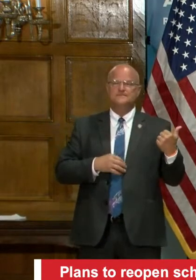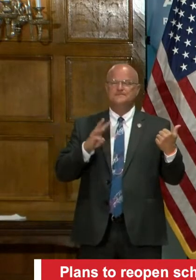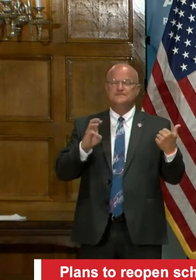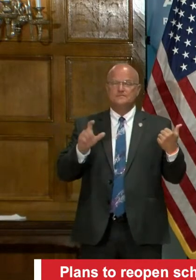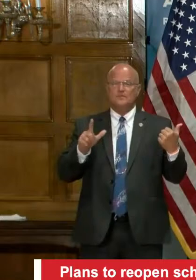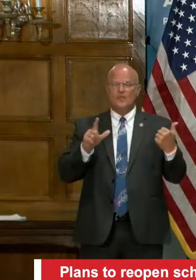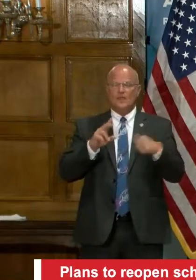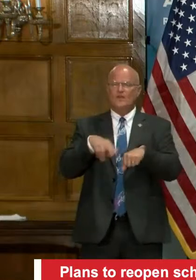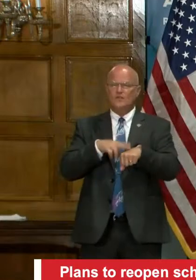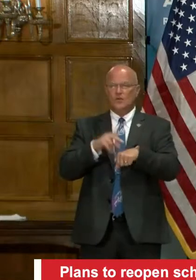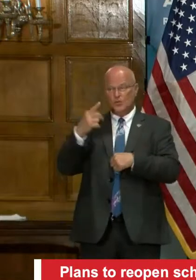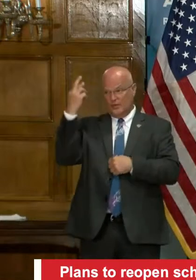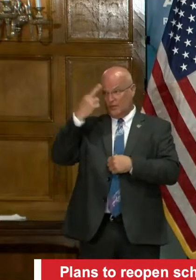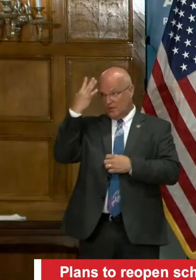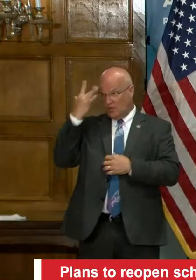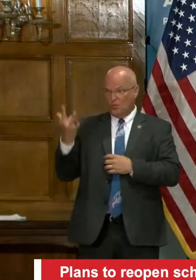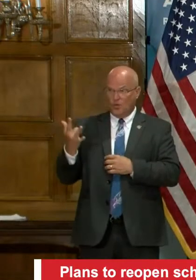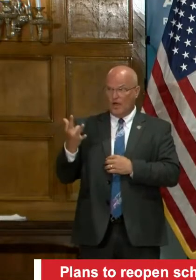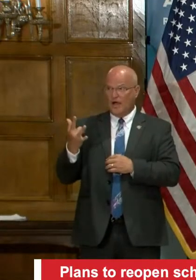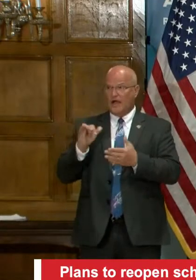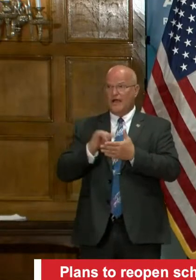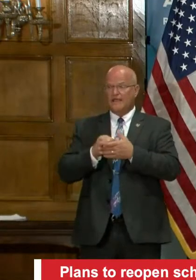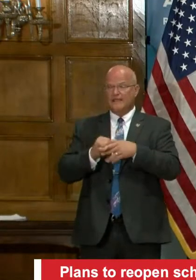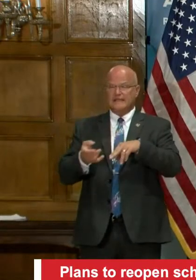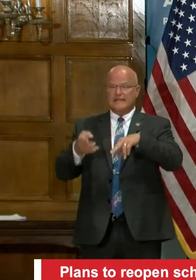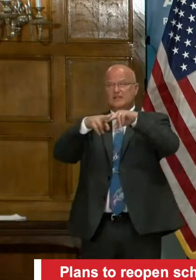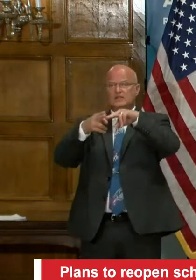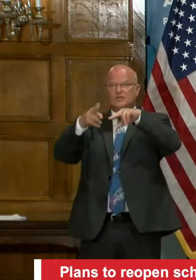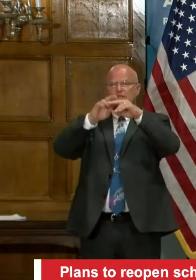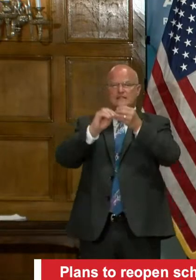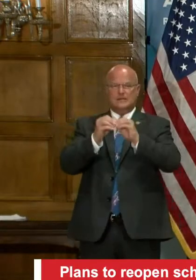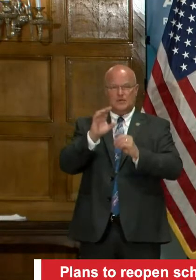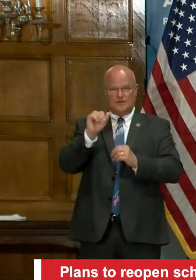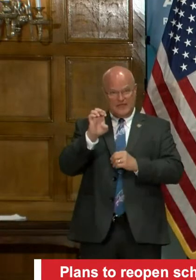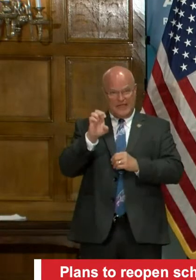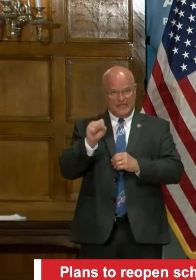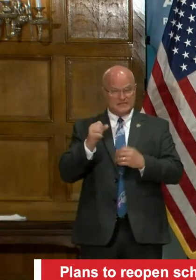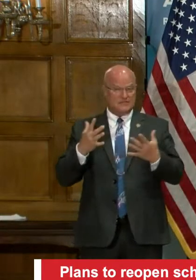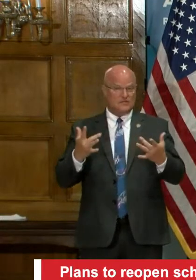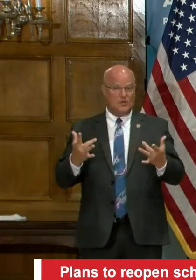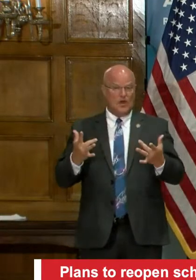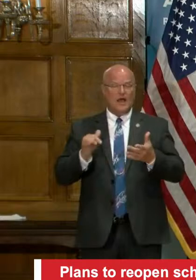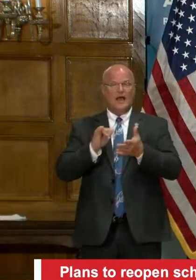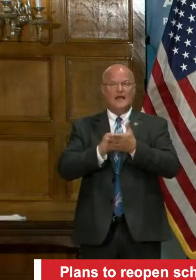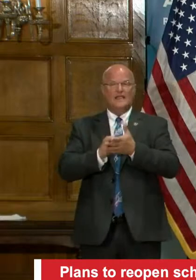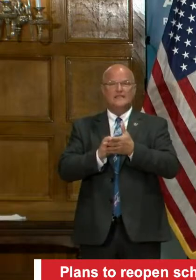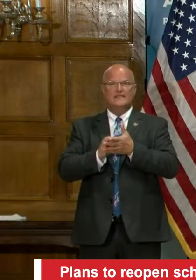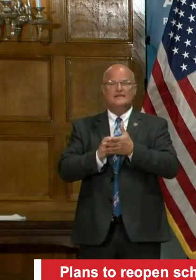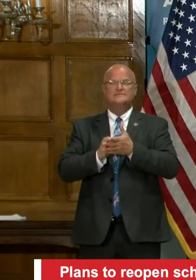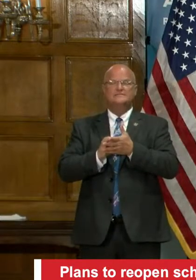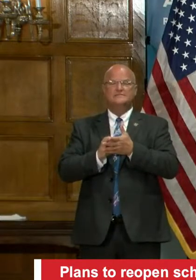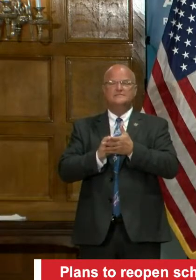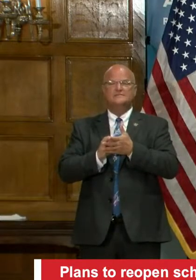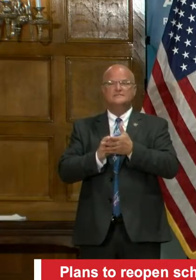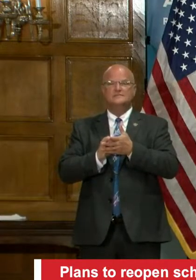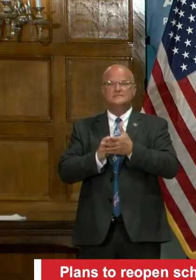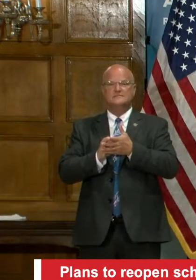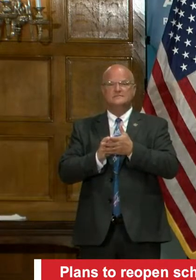Well, of course, one of the reasons for the increased number of cases is the vastly